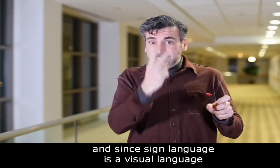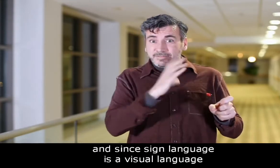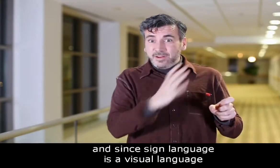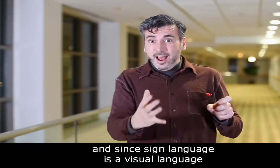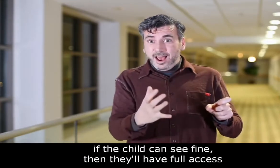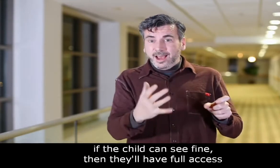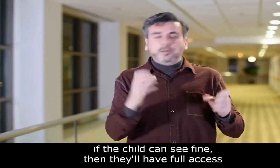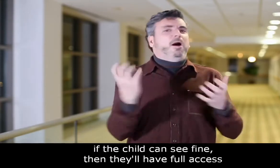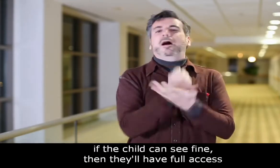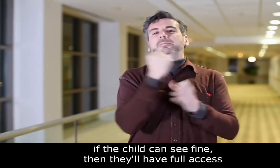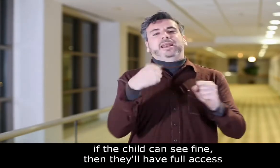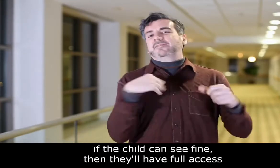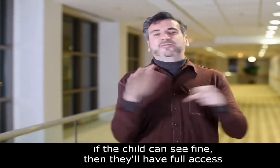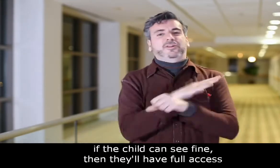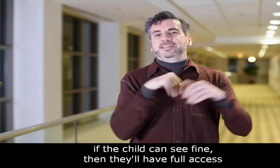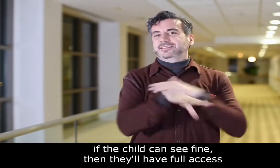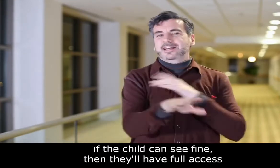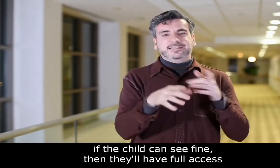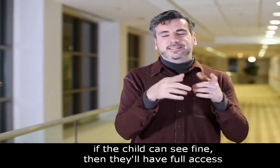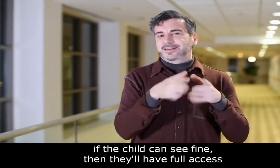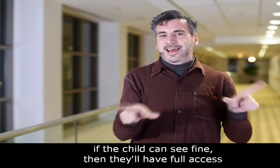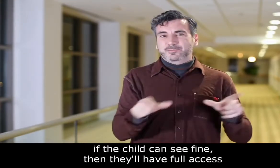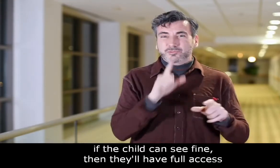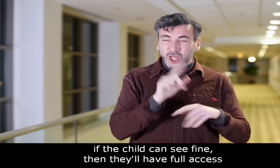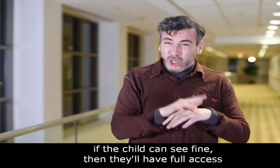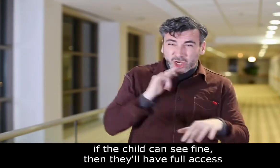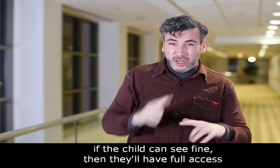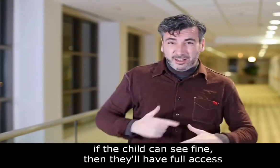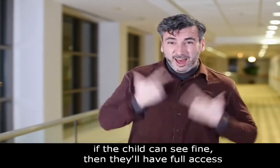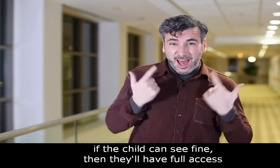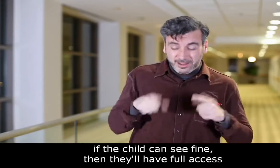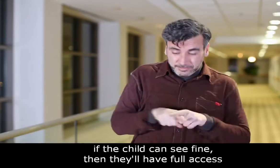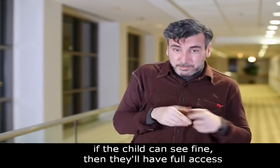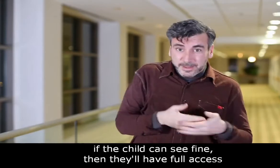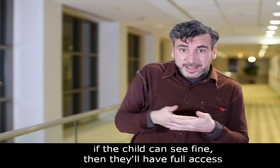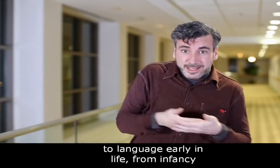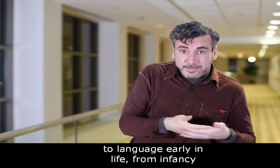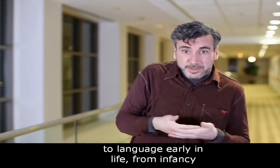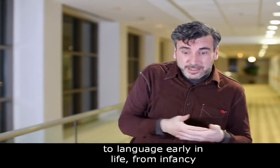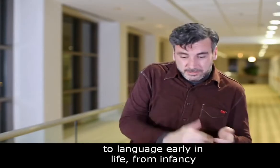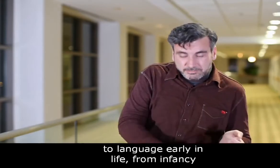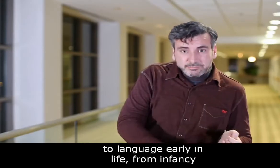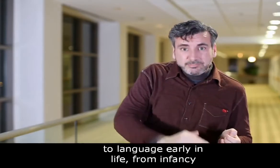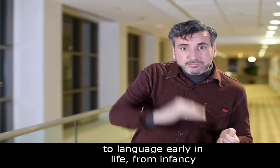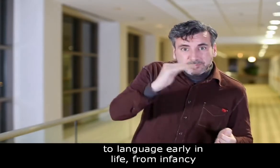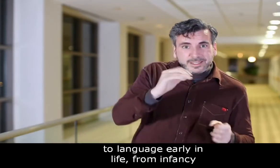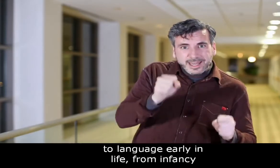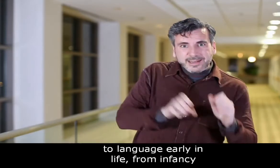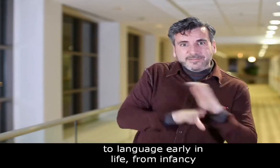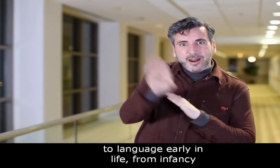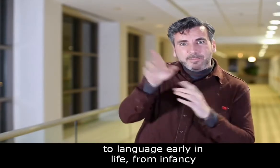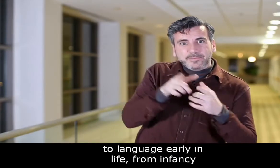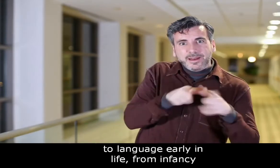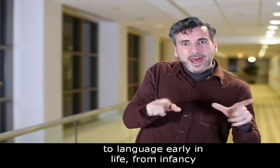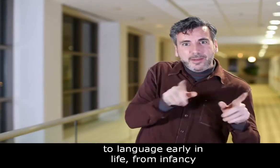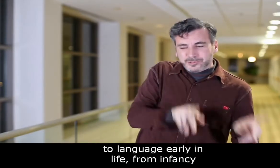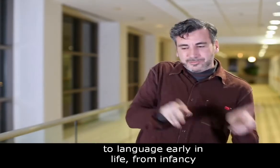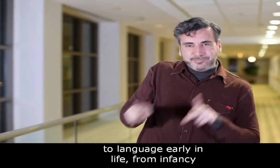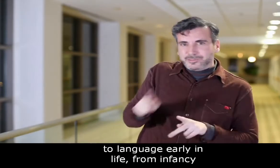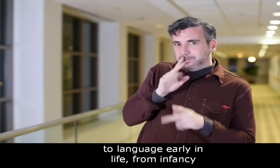language, if a child can see fine, then they'll have full access to language early in life, from infancy on